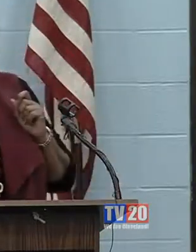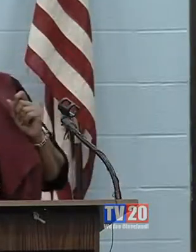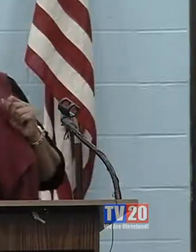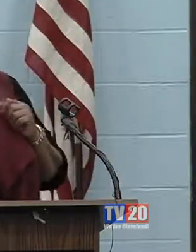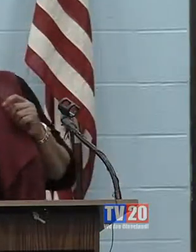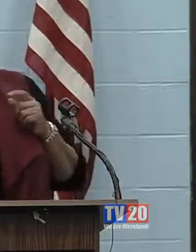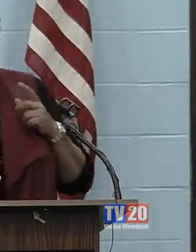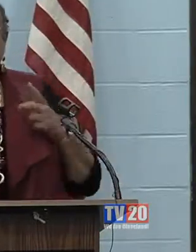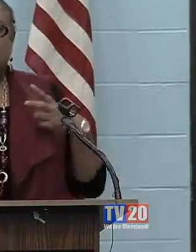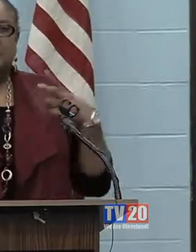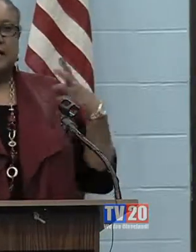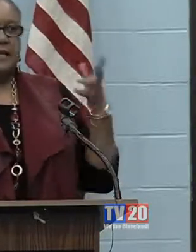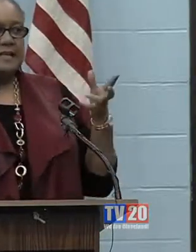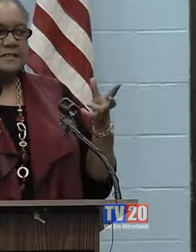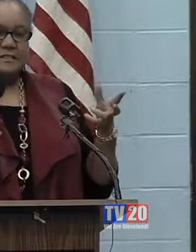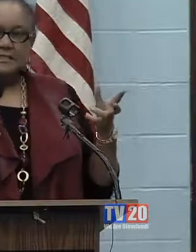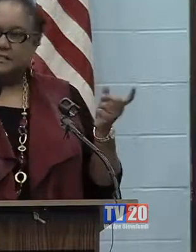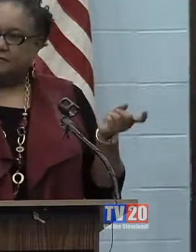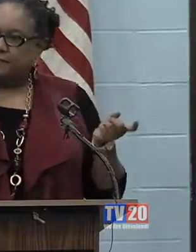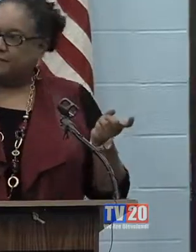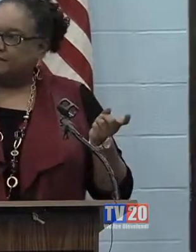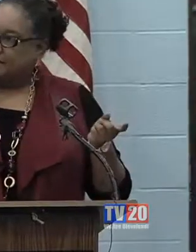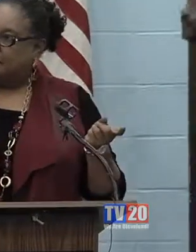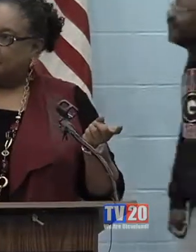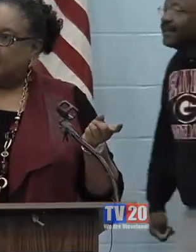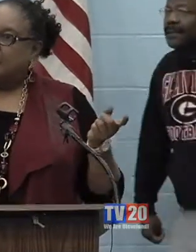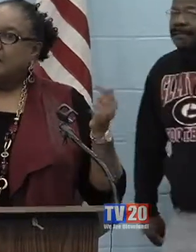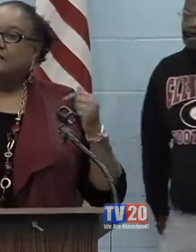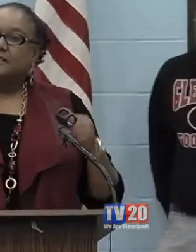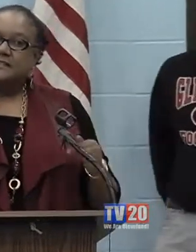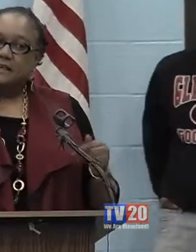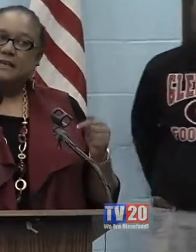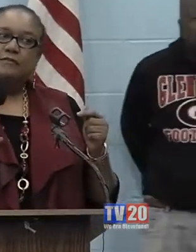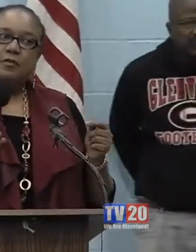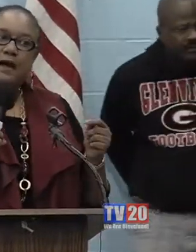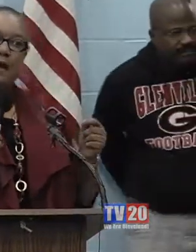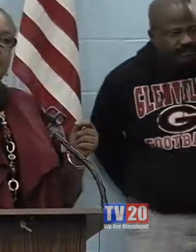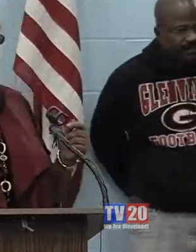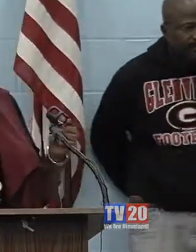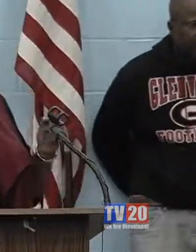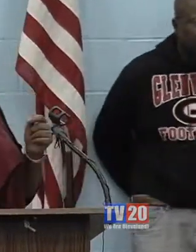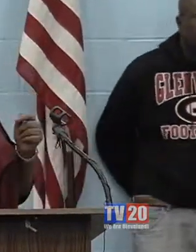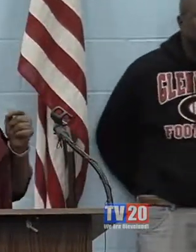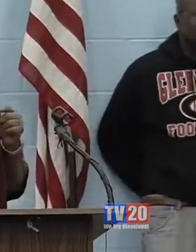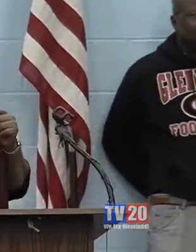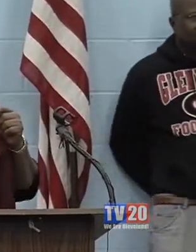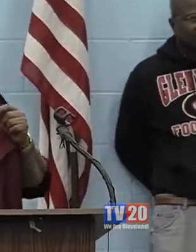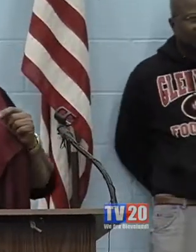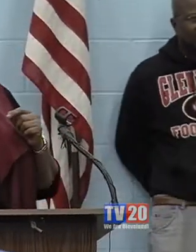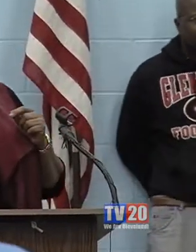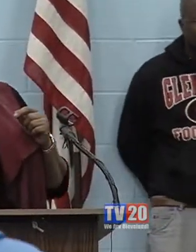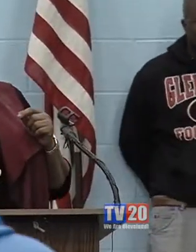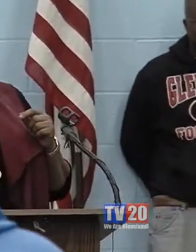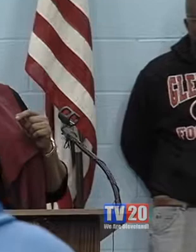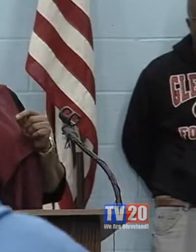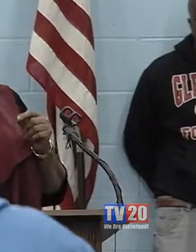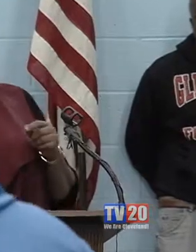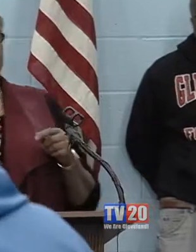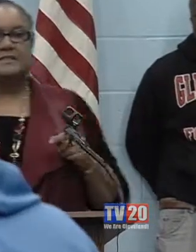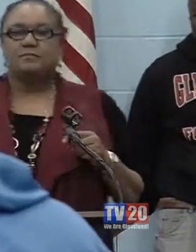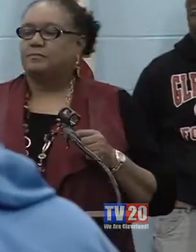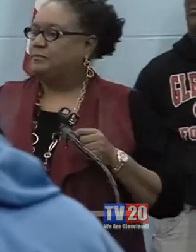young lady that was talking about classes in civility. In the state of Ohio, it is